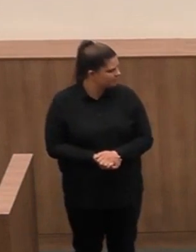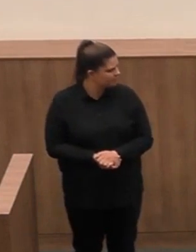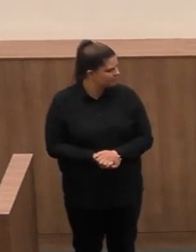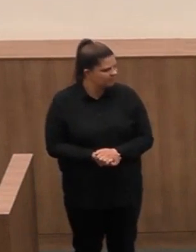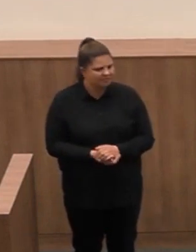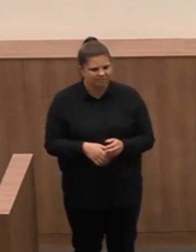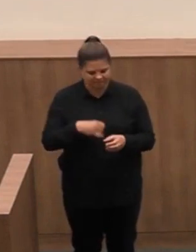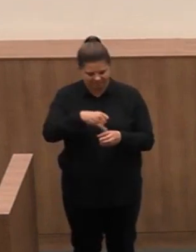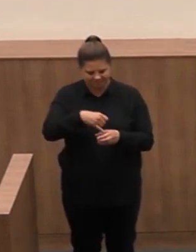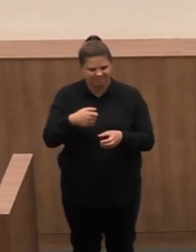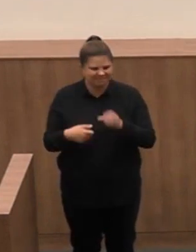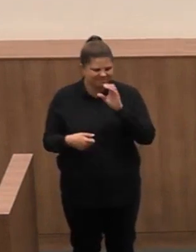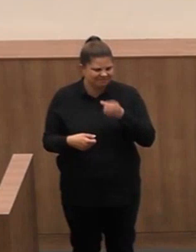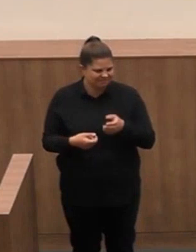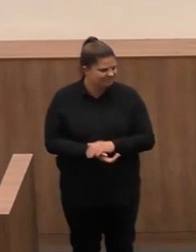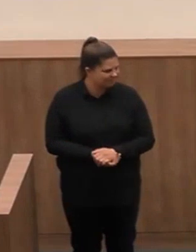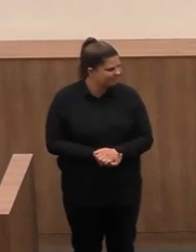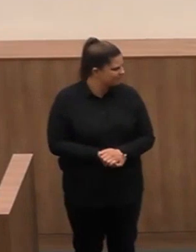Yeah.